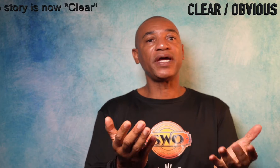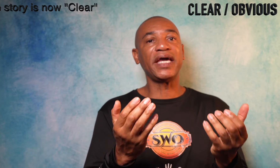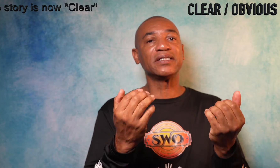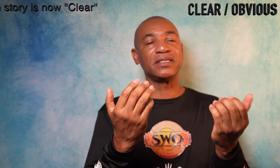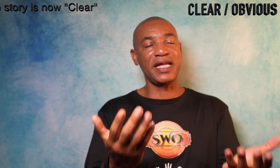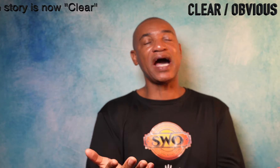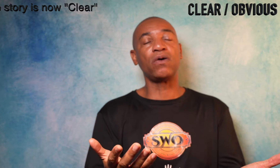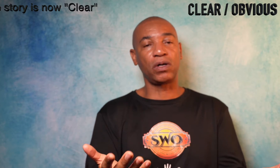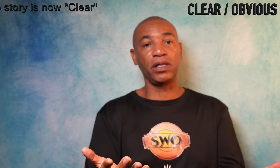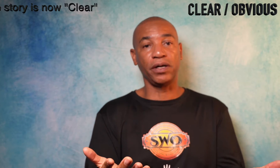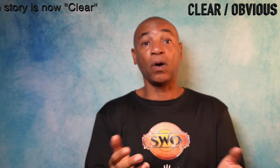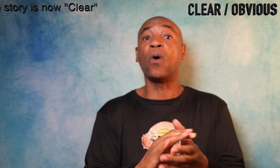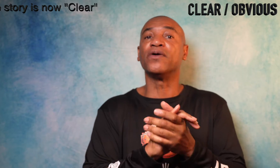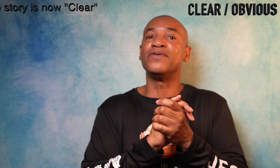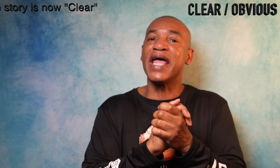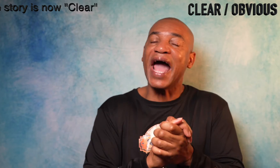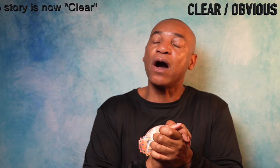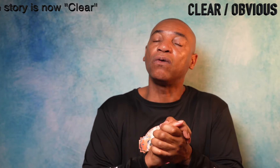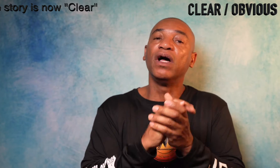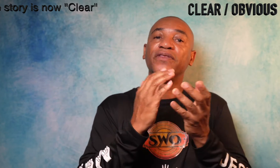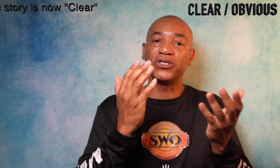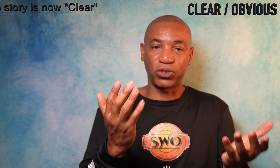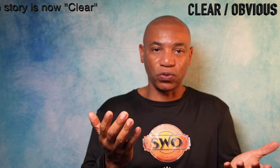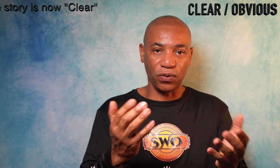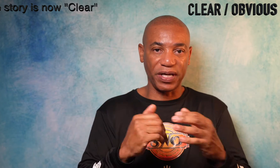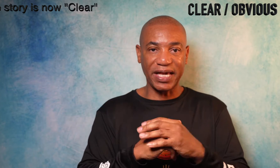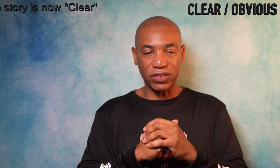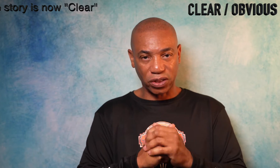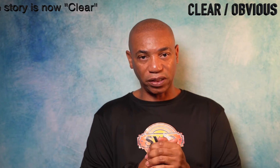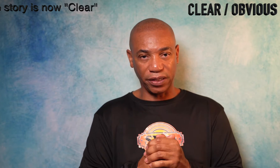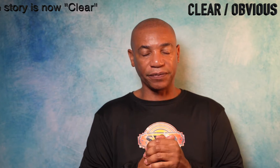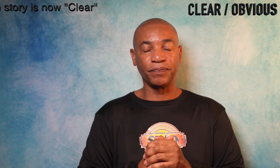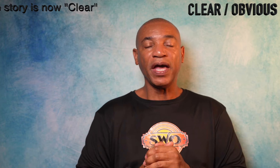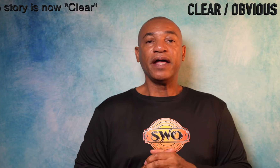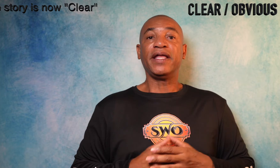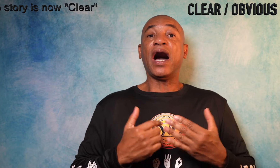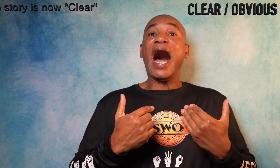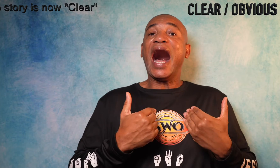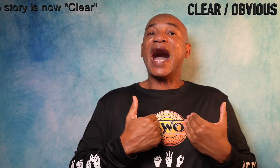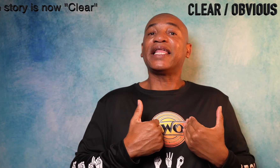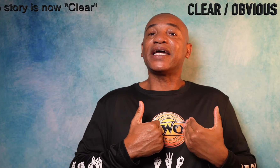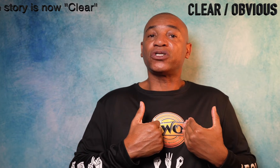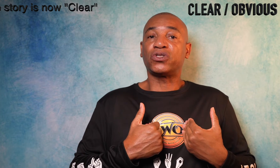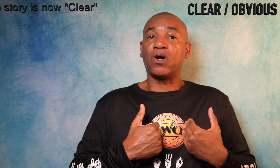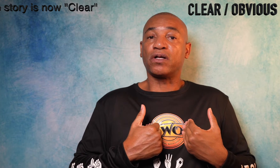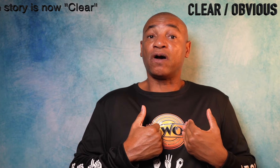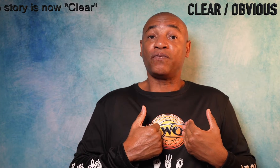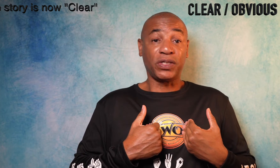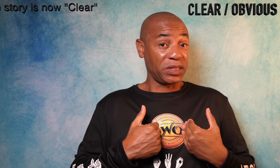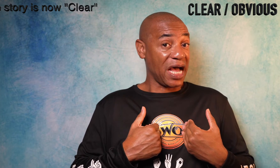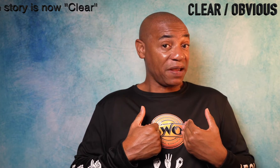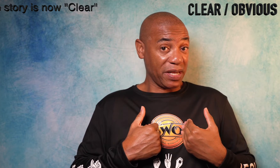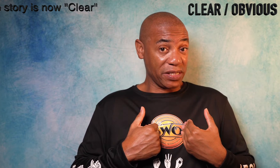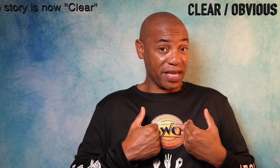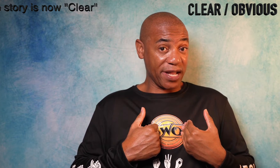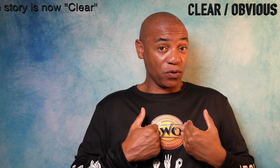story is now clear, or now the story is clear. Now, I like to start off with the time indicator, which